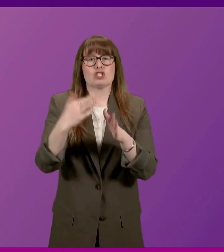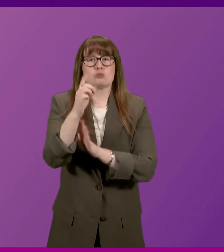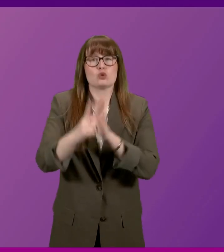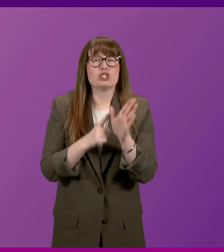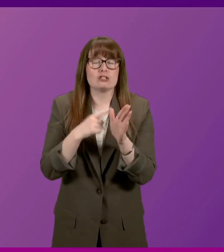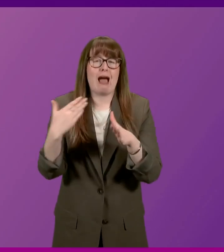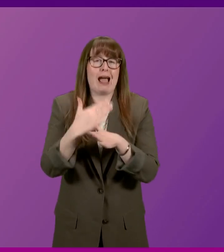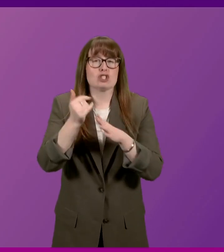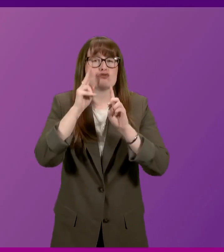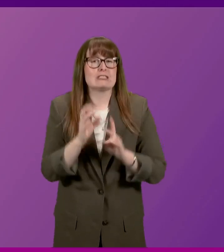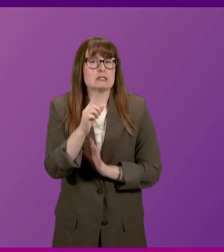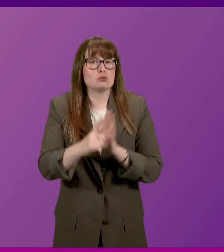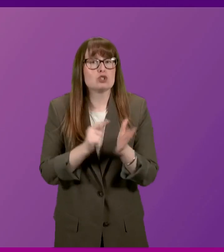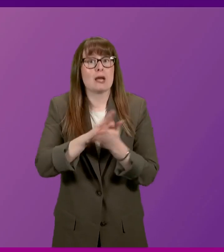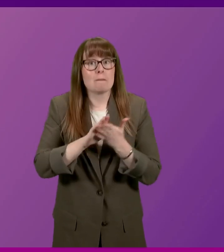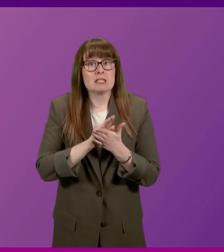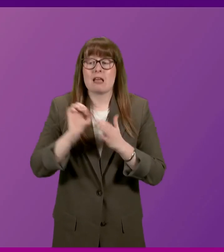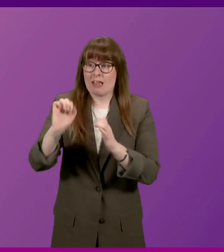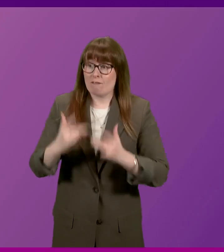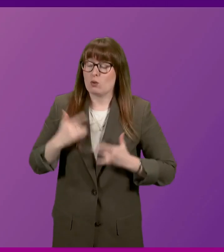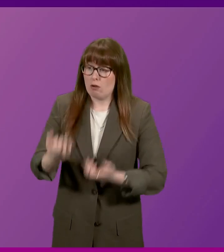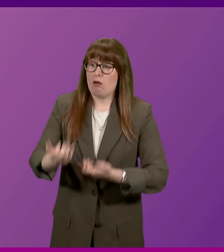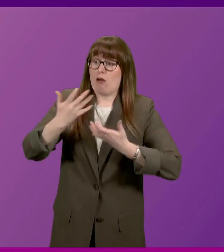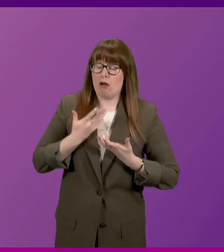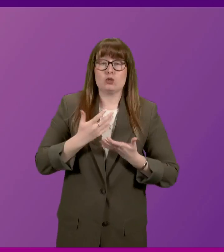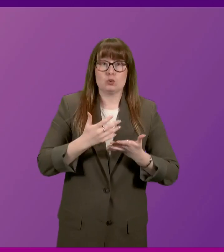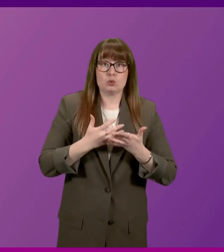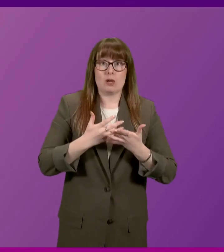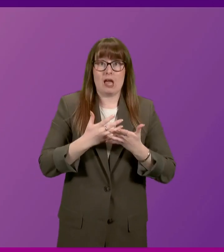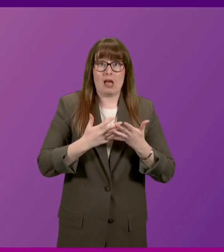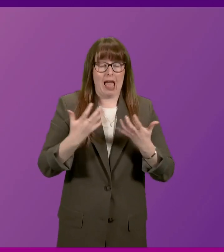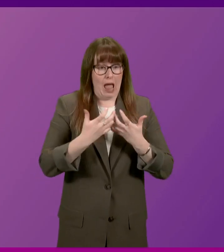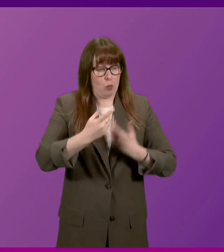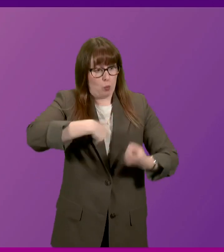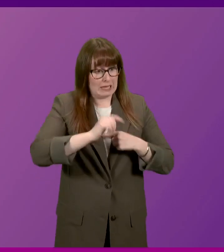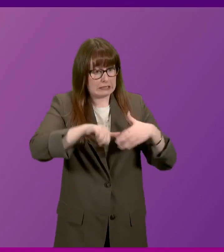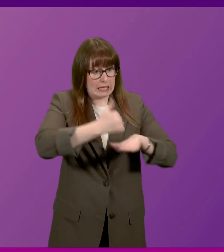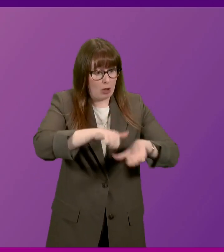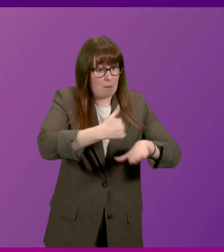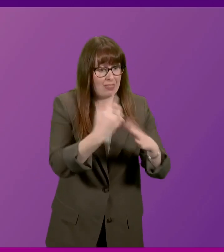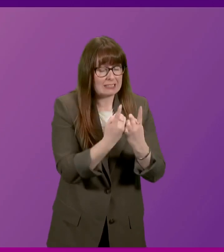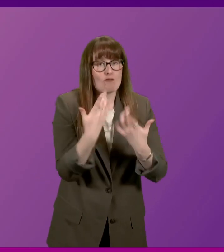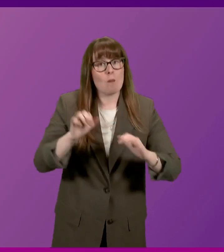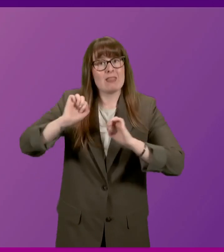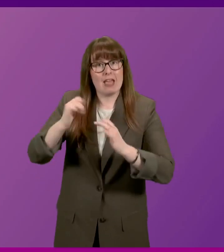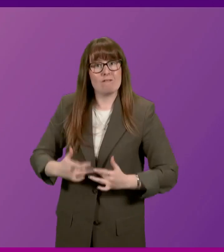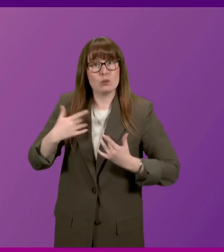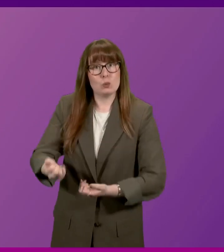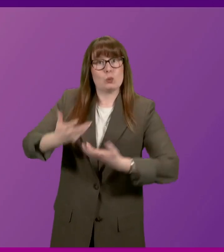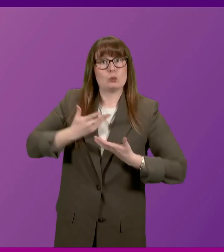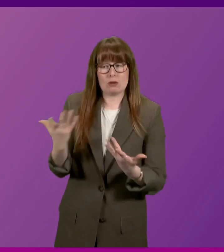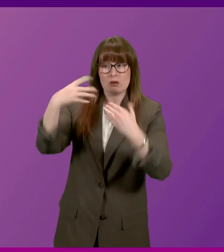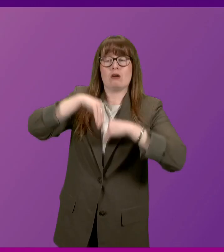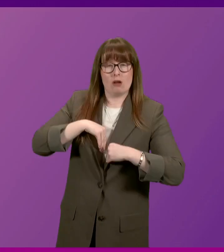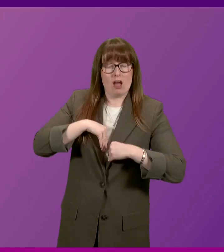research projects to develop the services that we talk about in the report. So we thought that was a possible, a pragmatic